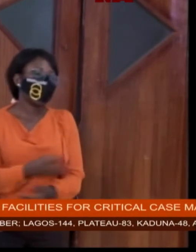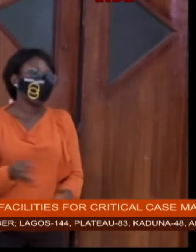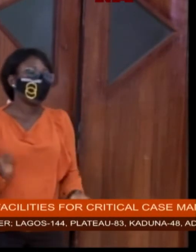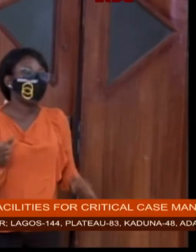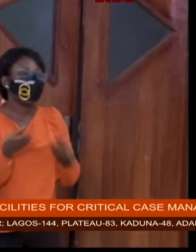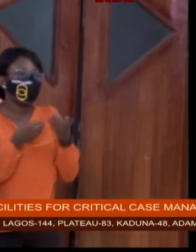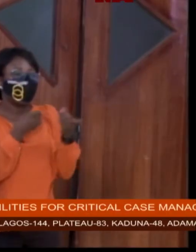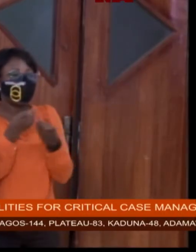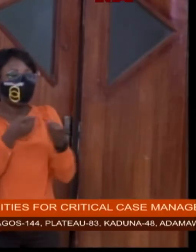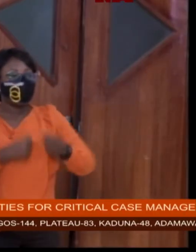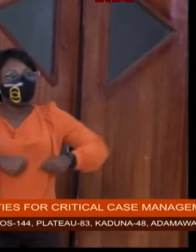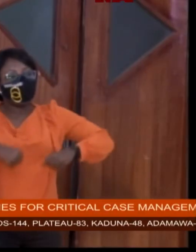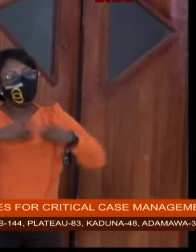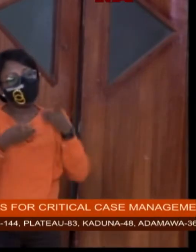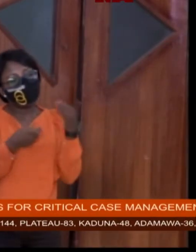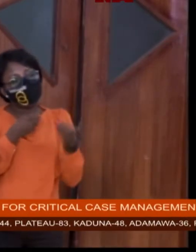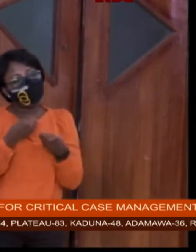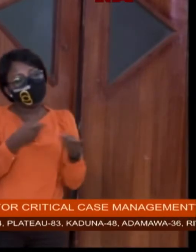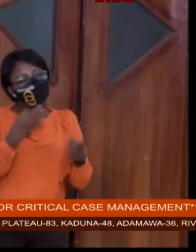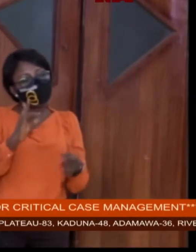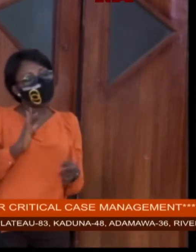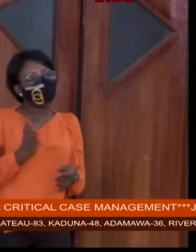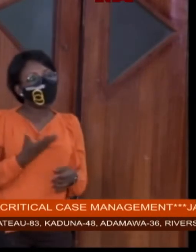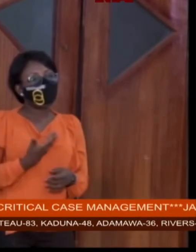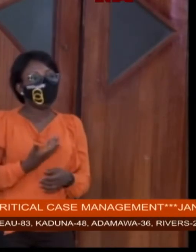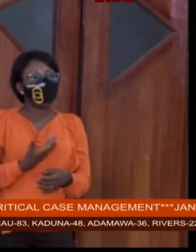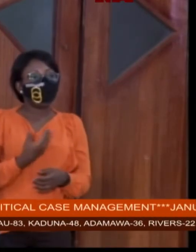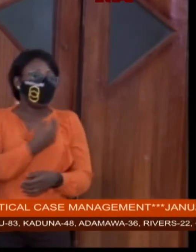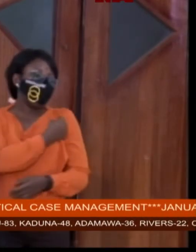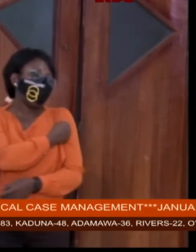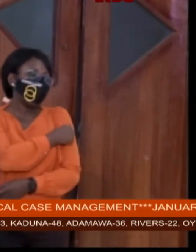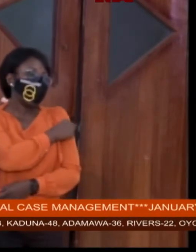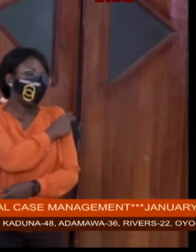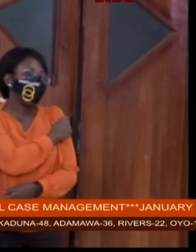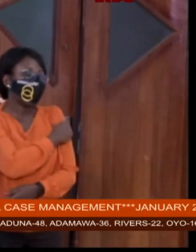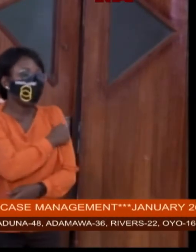medical directors, chief medical directors of our